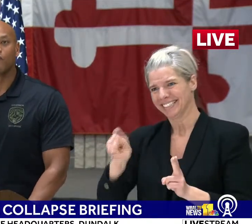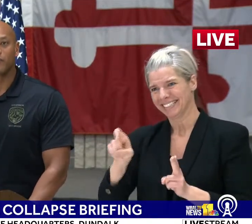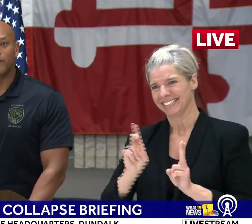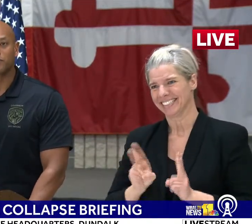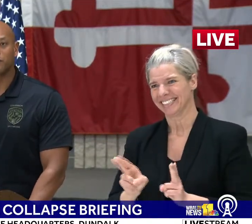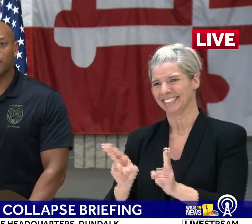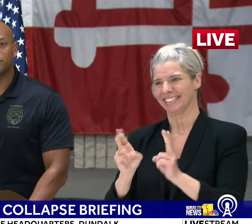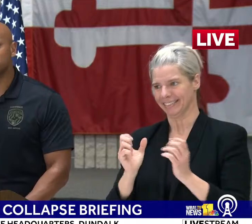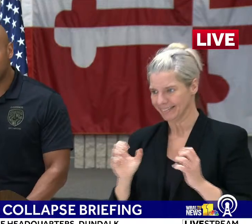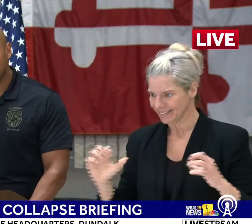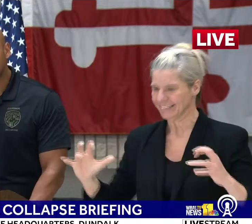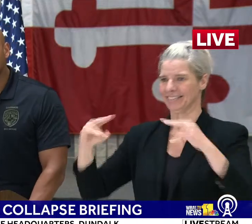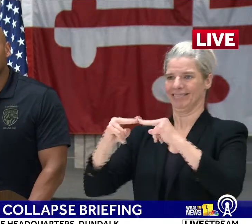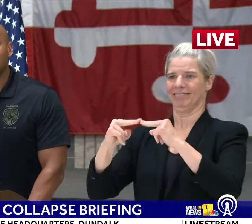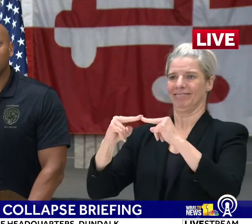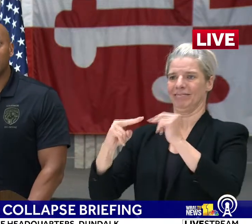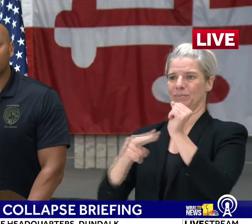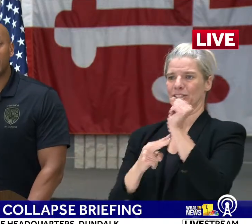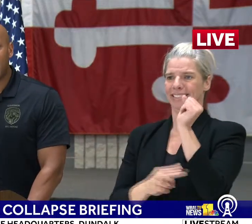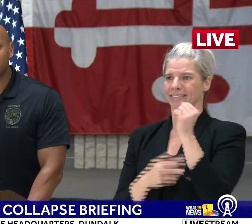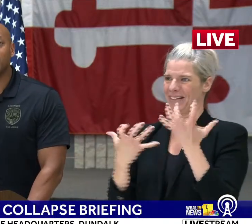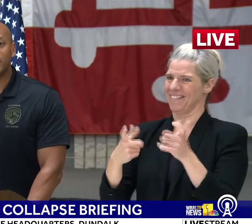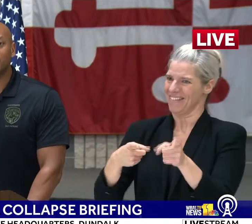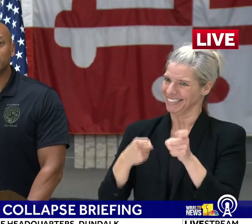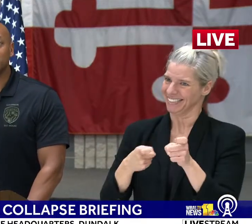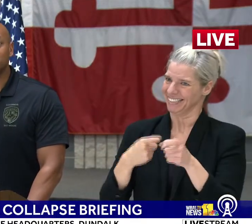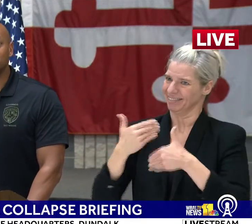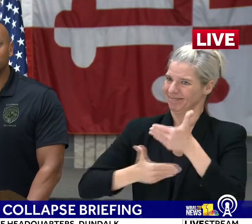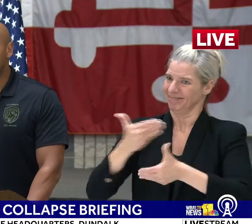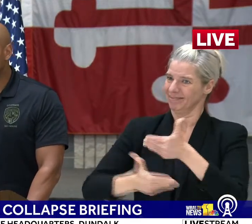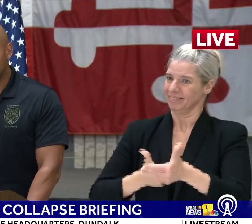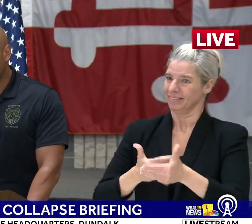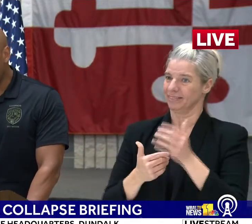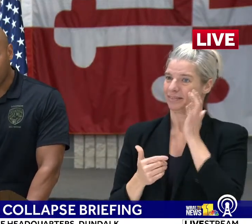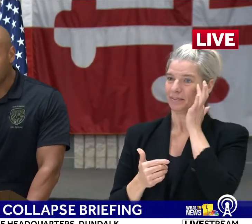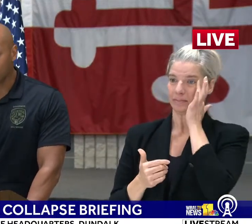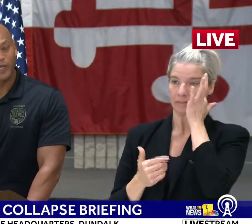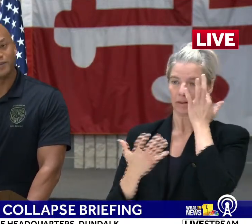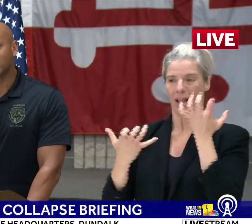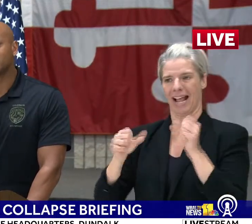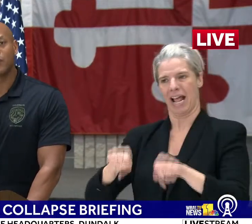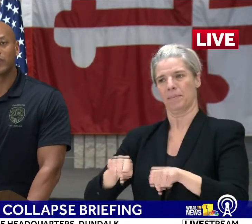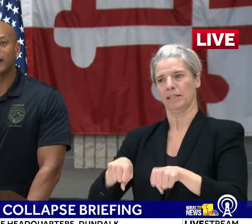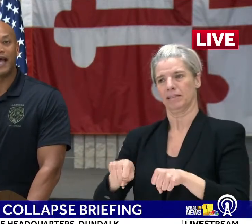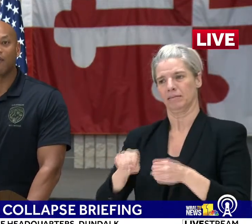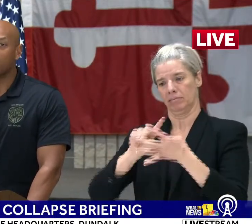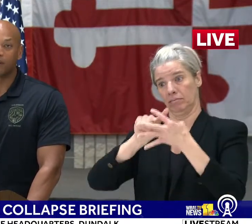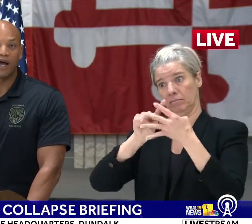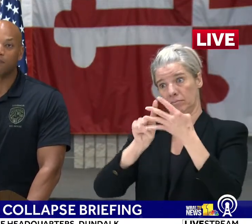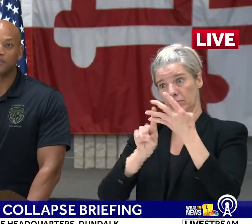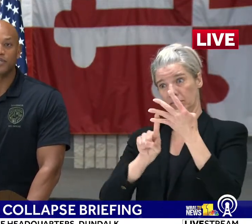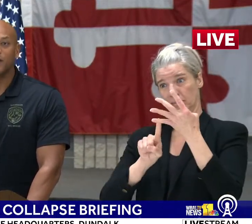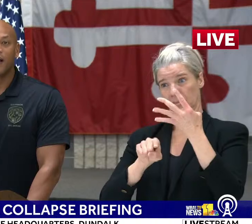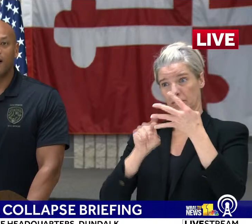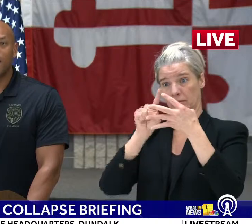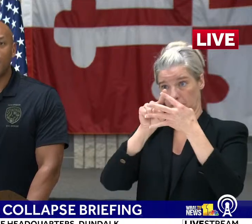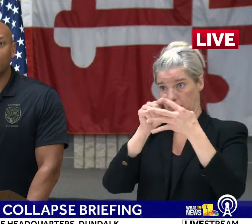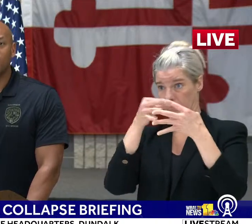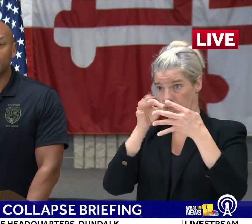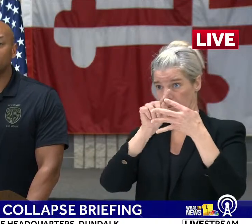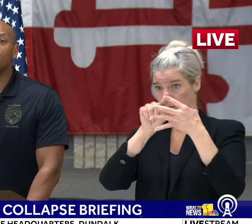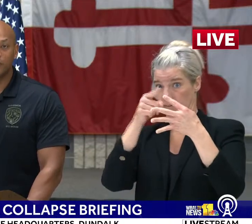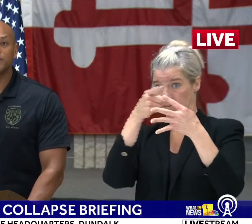done, that we want to move with a measure of speed, that we have to be able to make sure that all four of the objectives that we laid out are